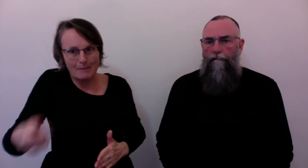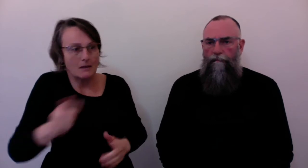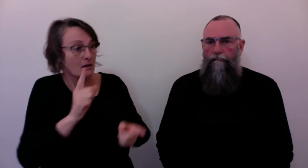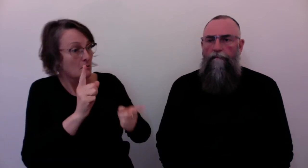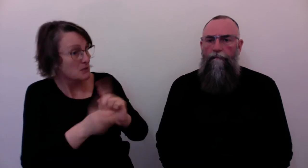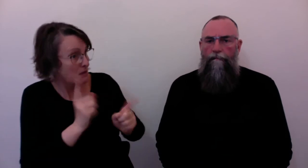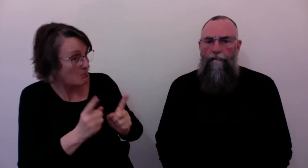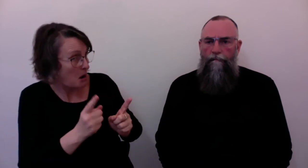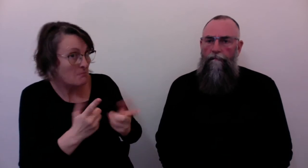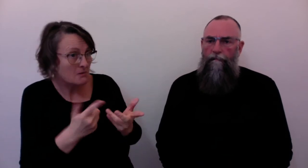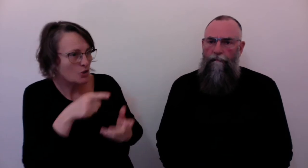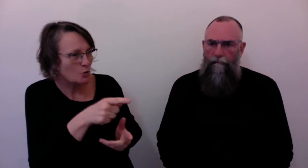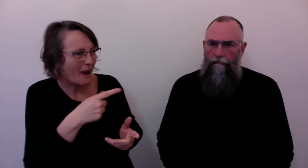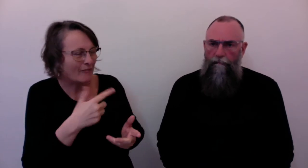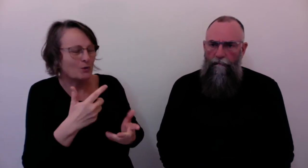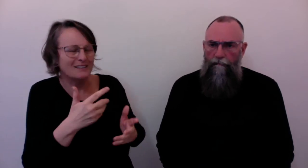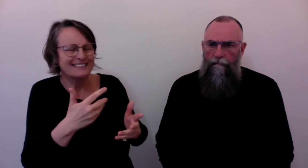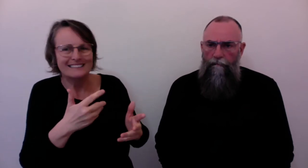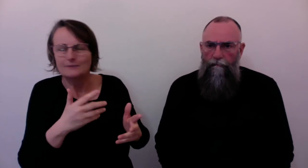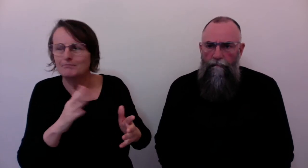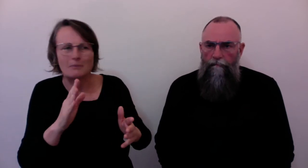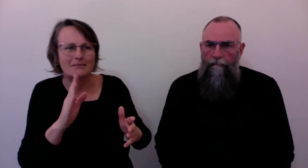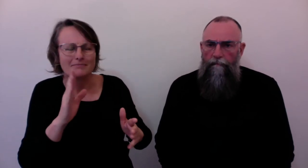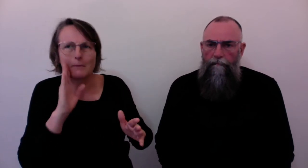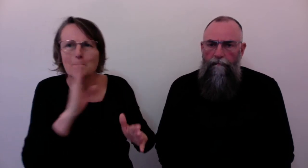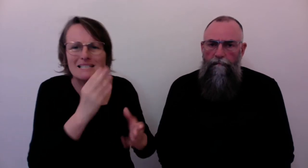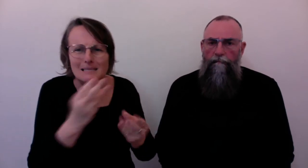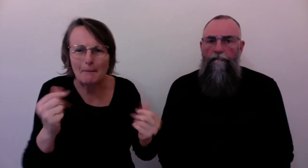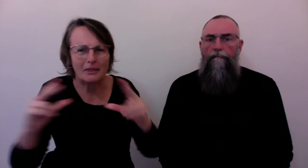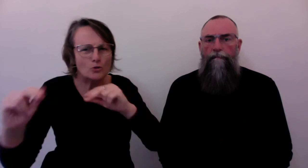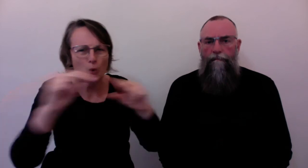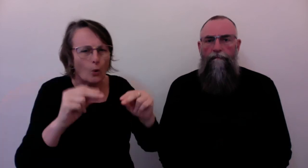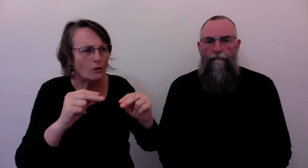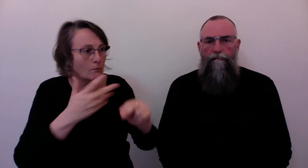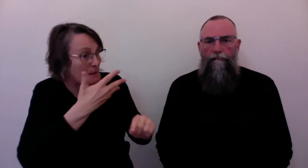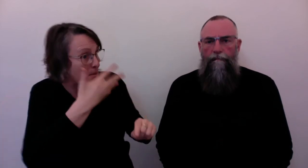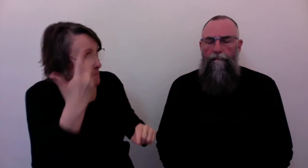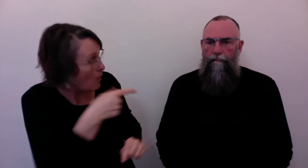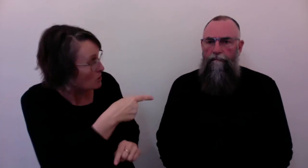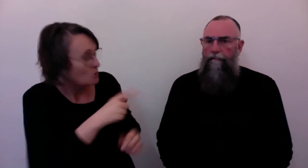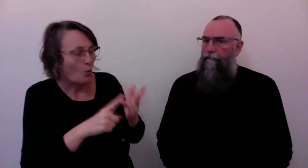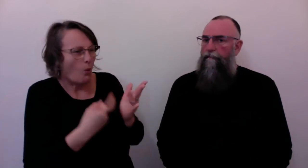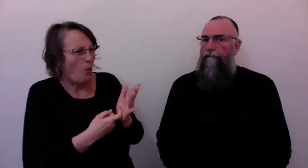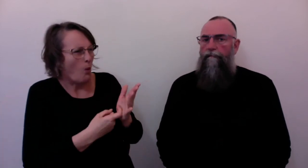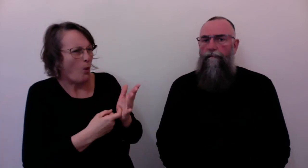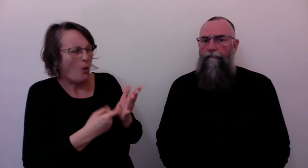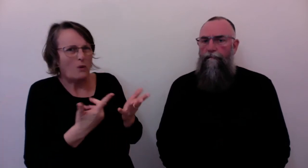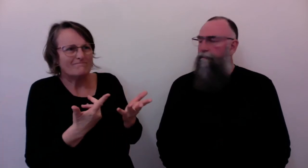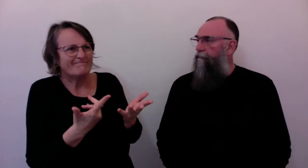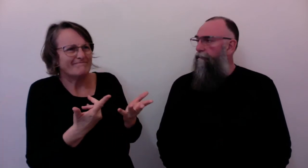to stop a scene because you've missed a cue? And is that embarrassing for you? You know, I'm sure there's moments you've had to